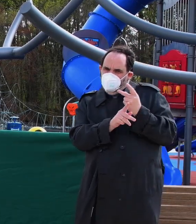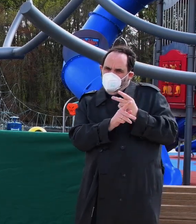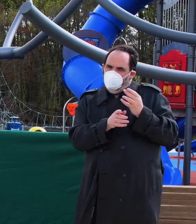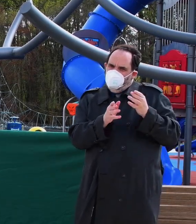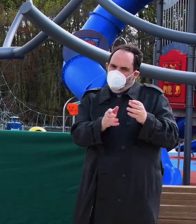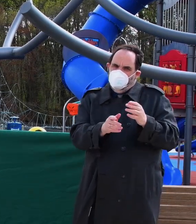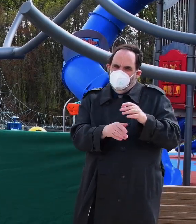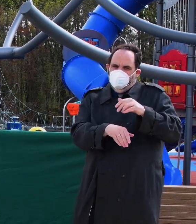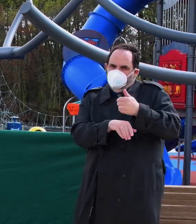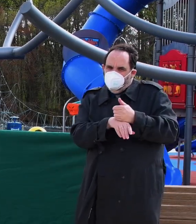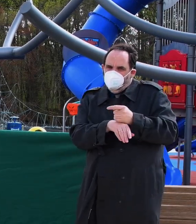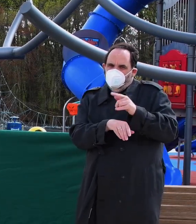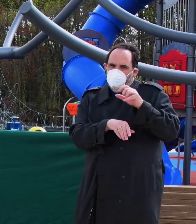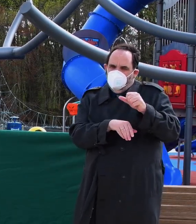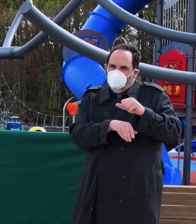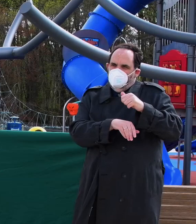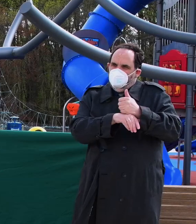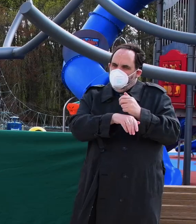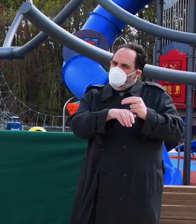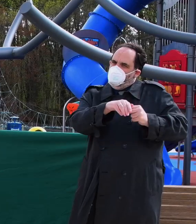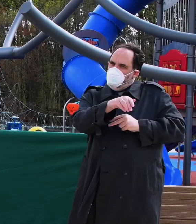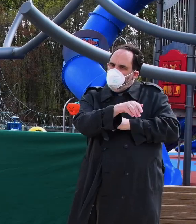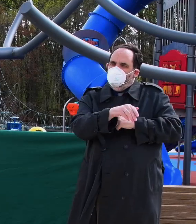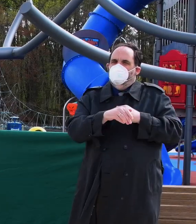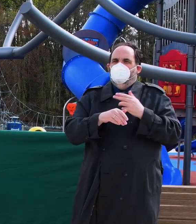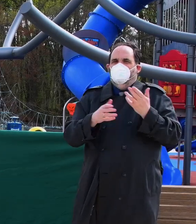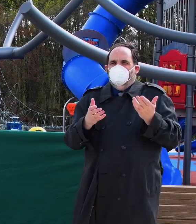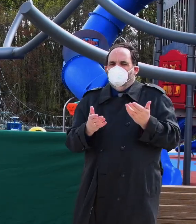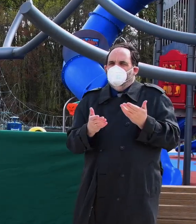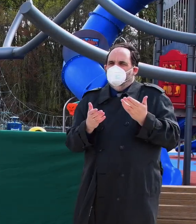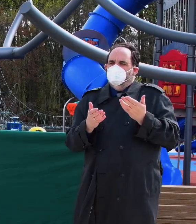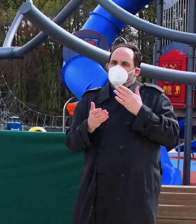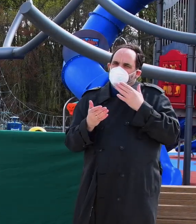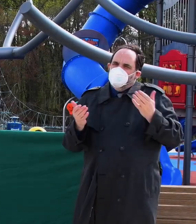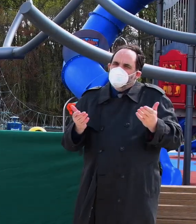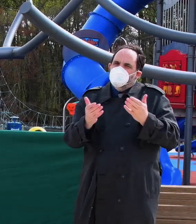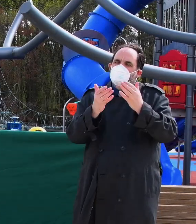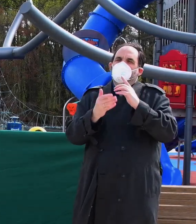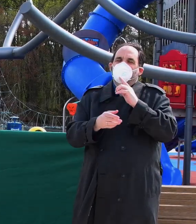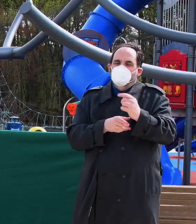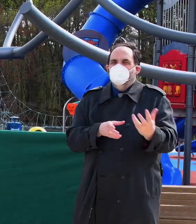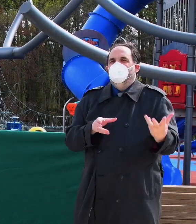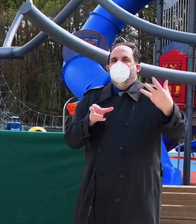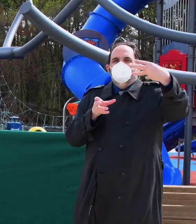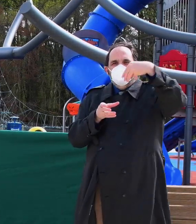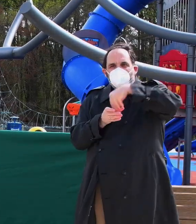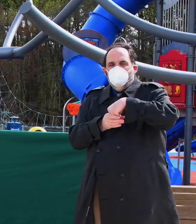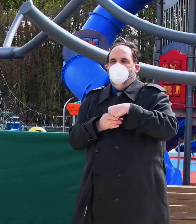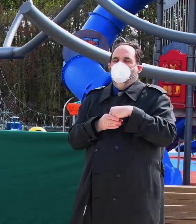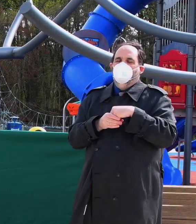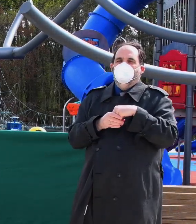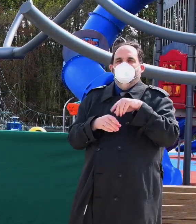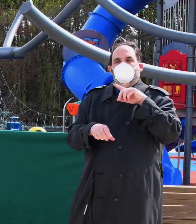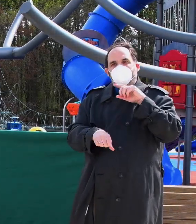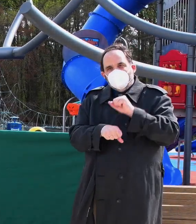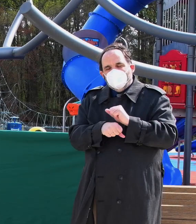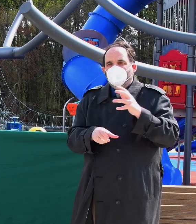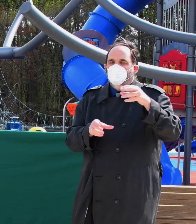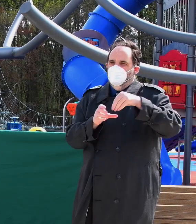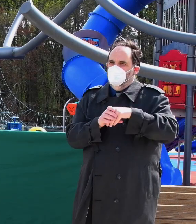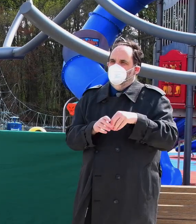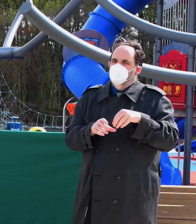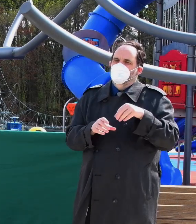build tools and build bridges to generate true inclusion, genuine inclusion